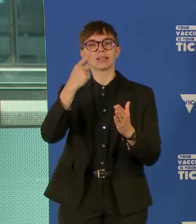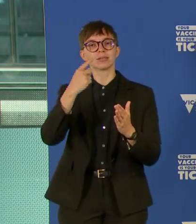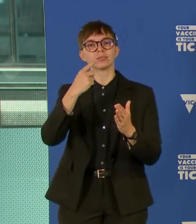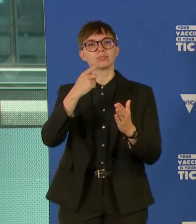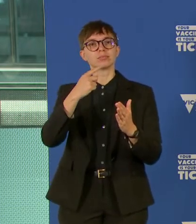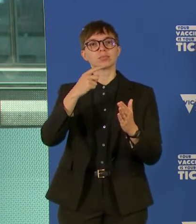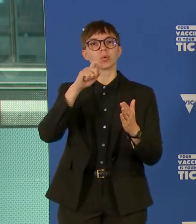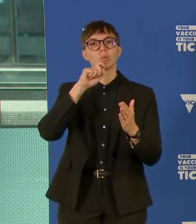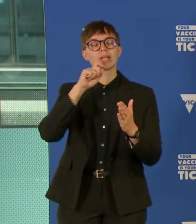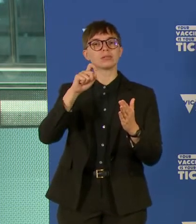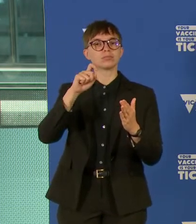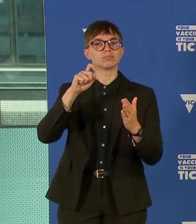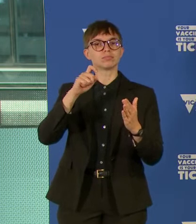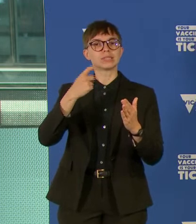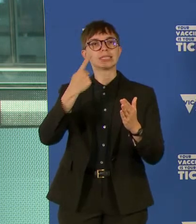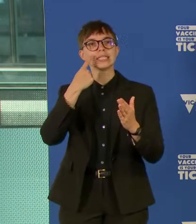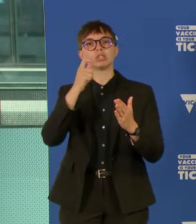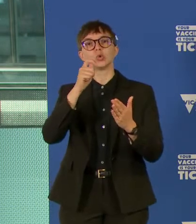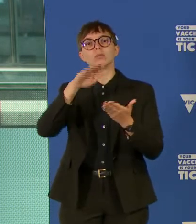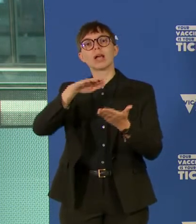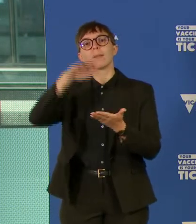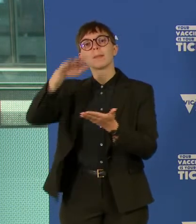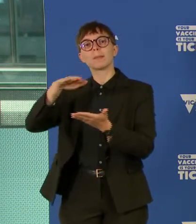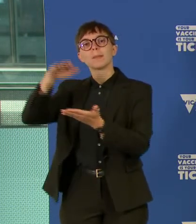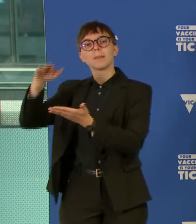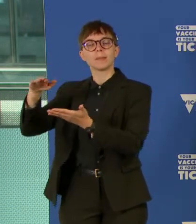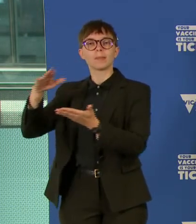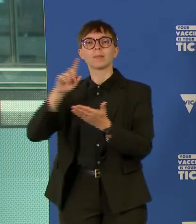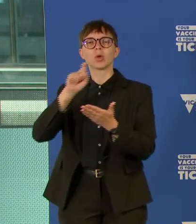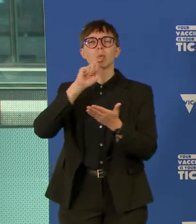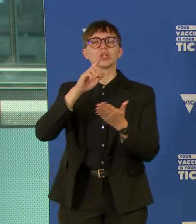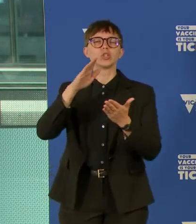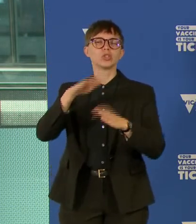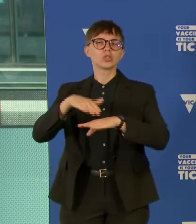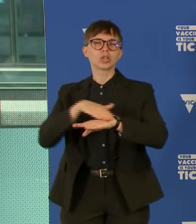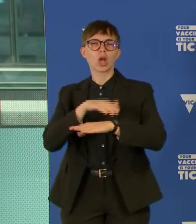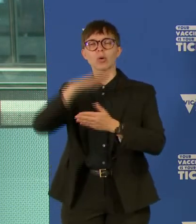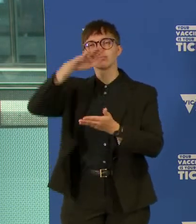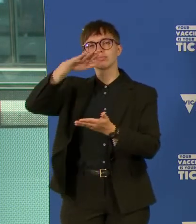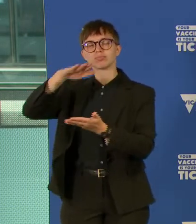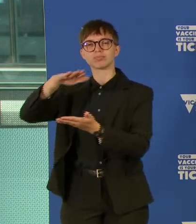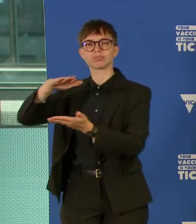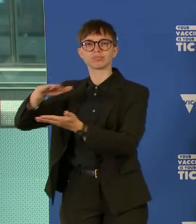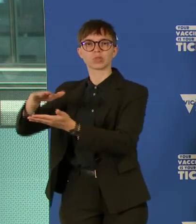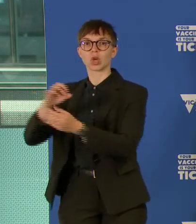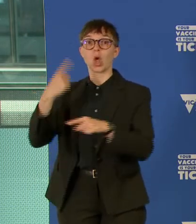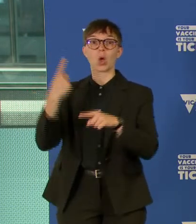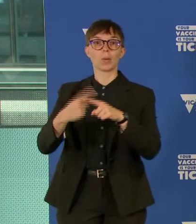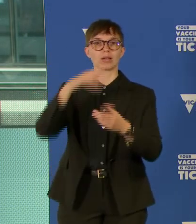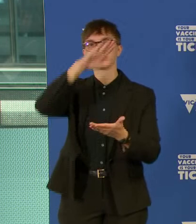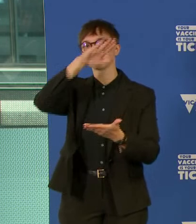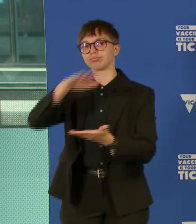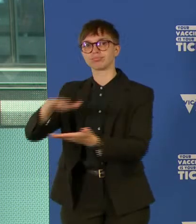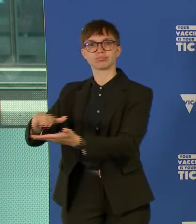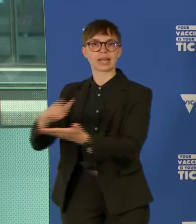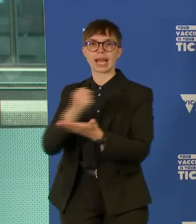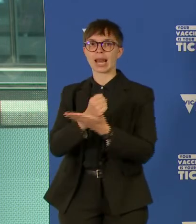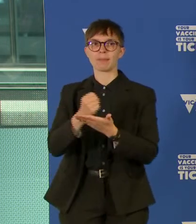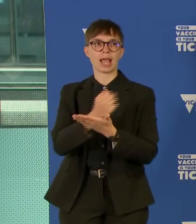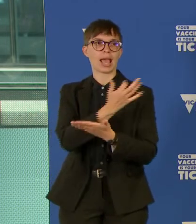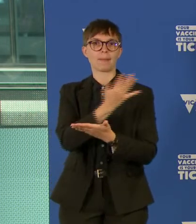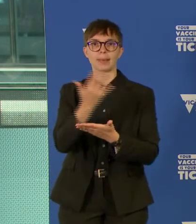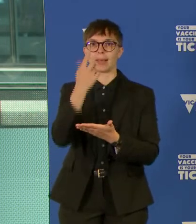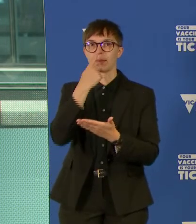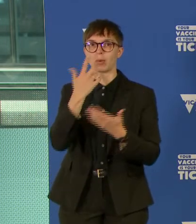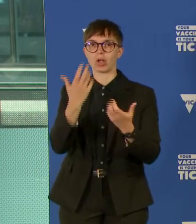a long tail and a slow decline. We're not going to see a dramatic drop in numbers. Again, just a reminder that if you